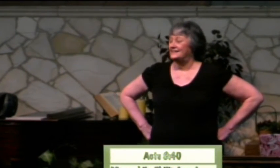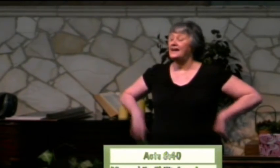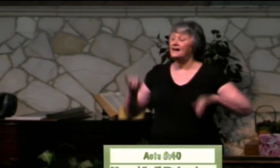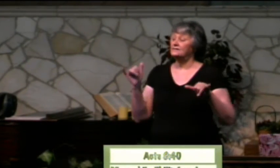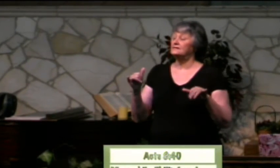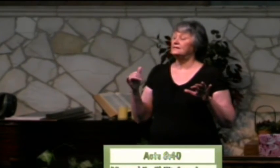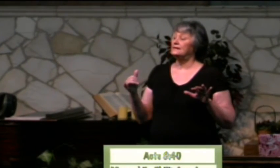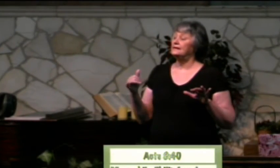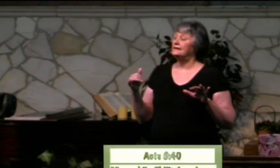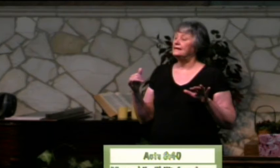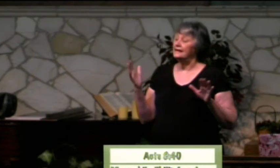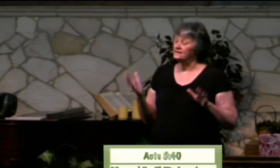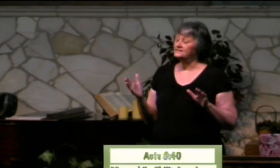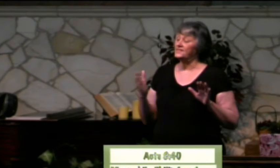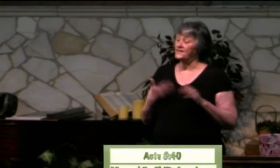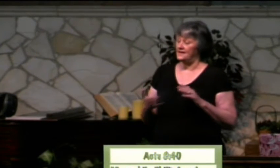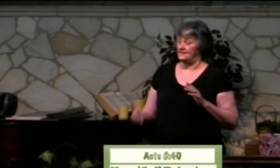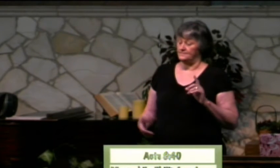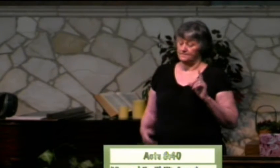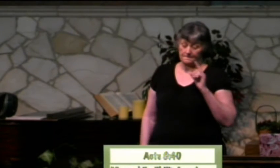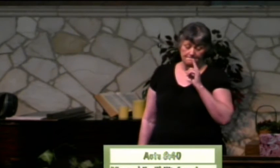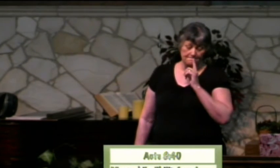Now, here's the thing.